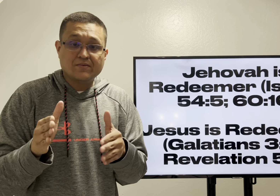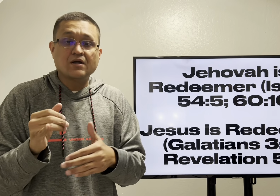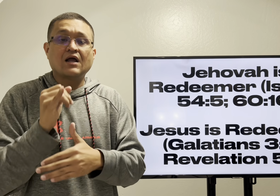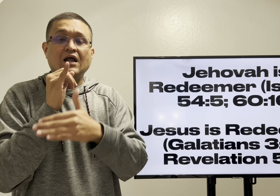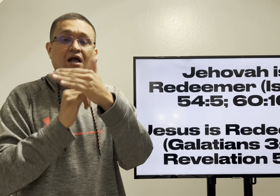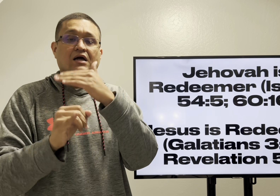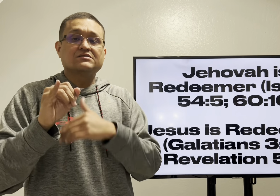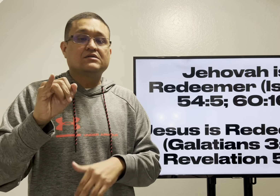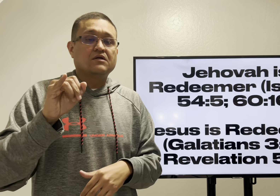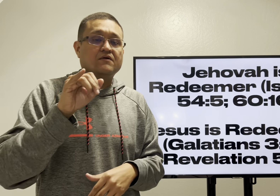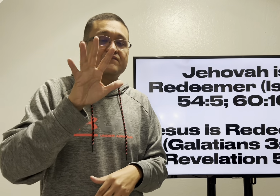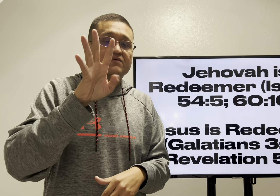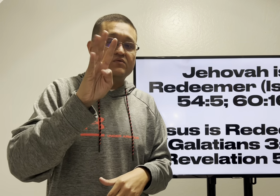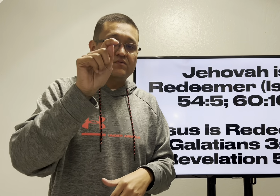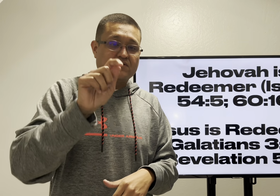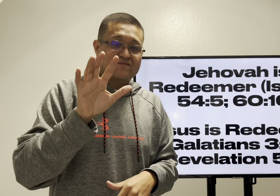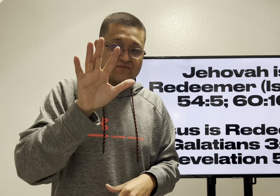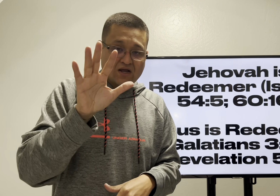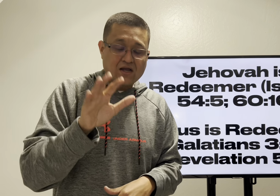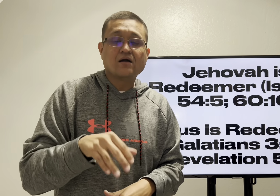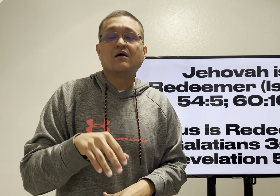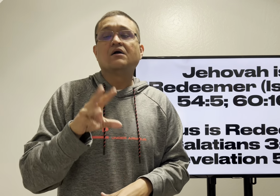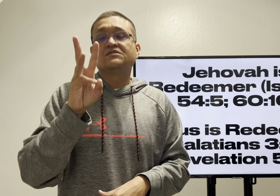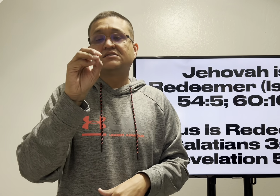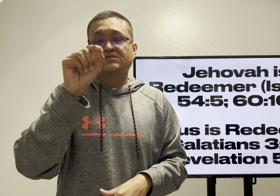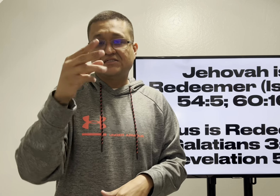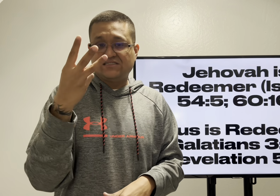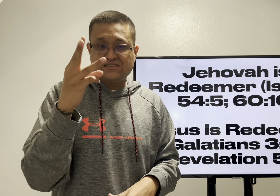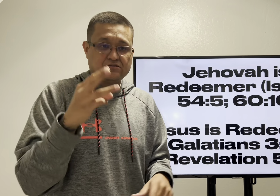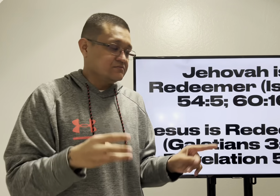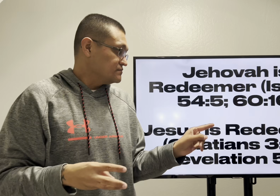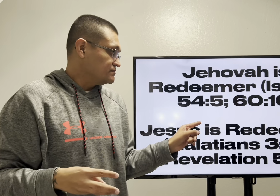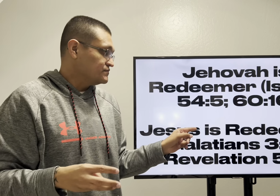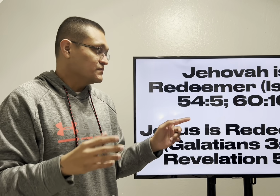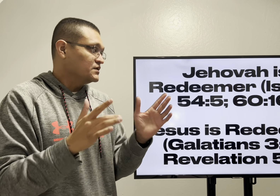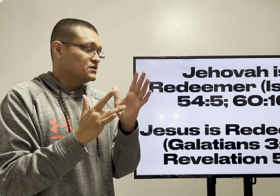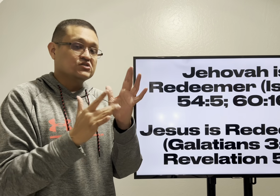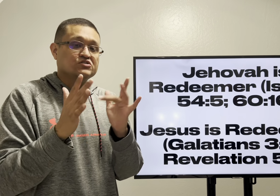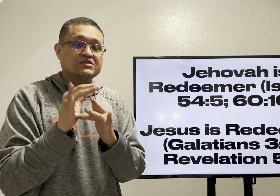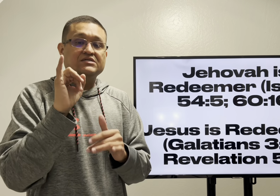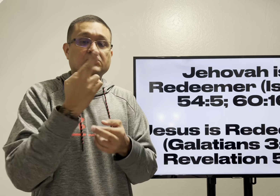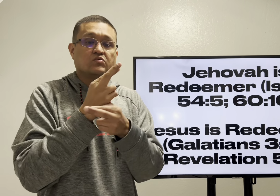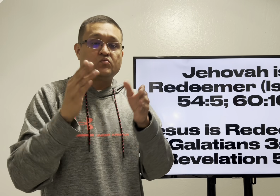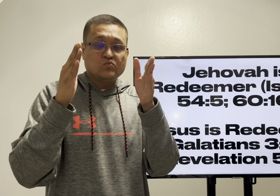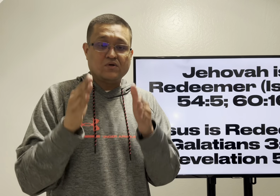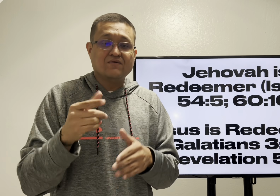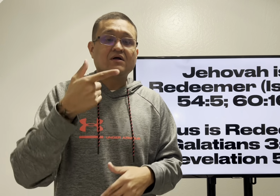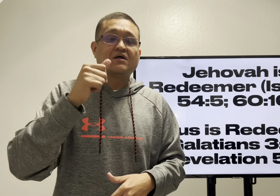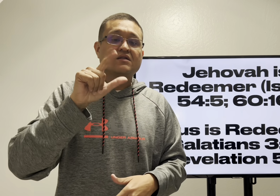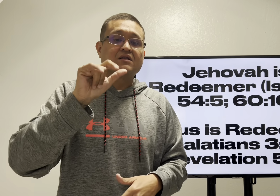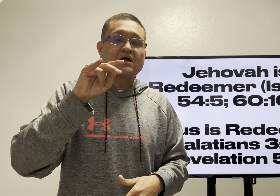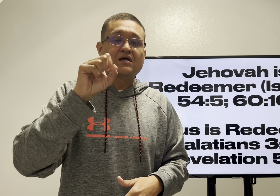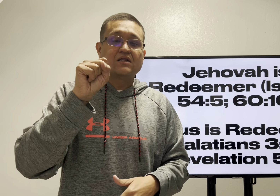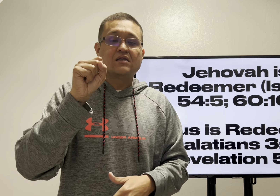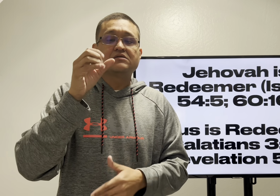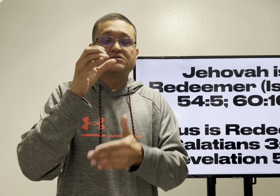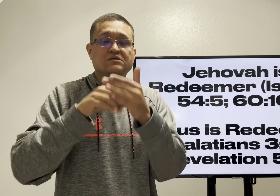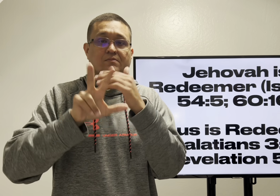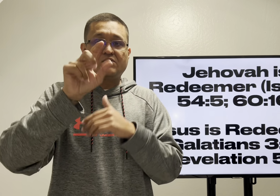And many were stoned because they preached about the one God. Jehovah is Redeemer. Isaiah 45, 5, 16, 16.